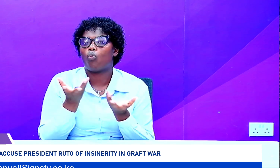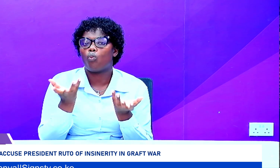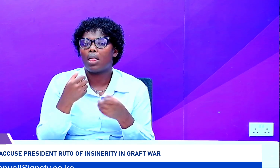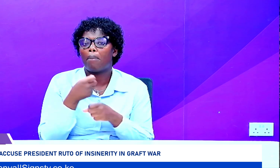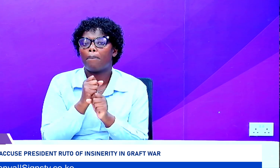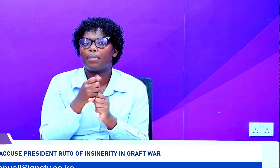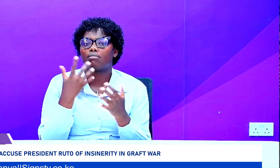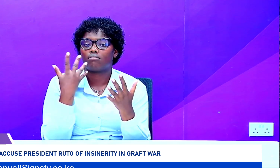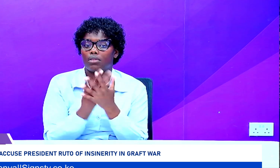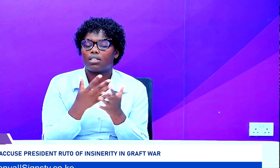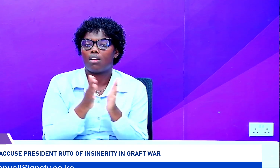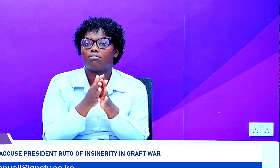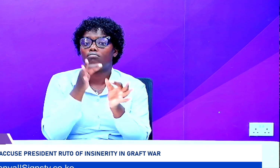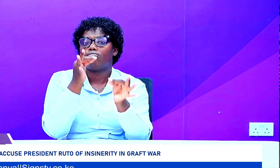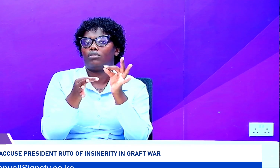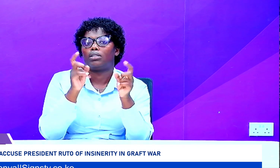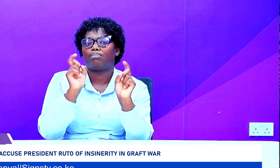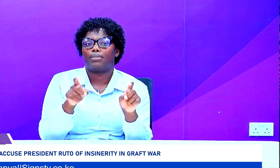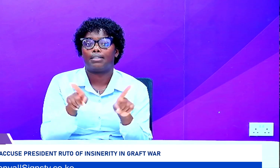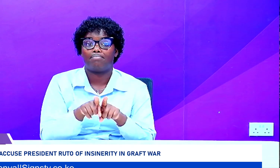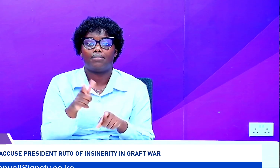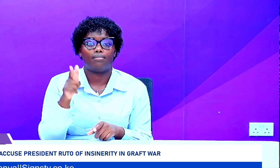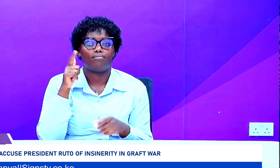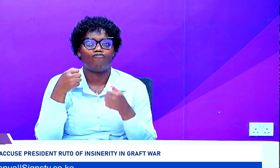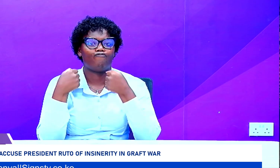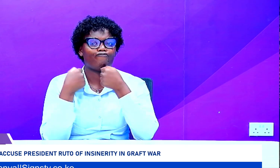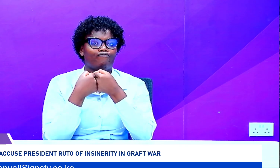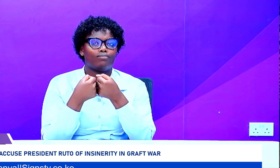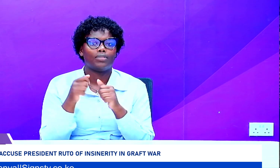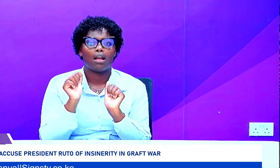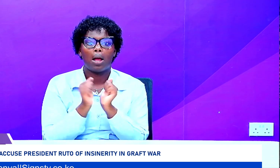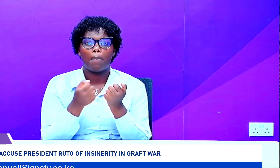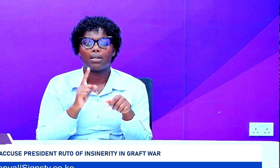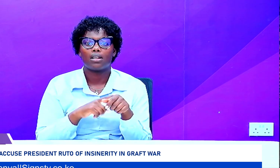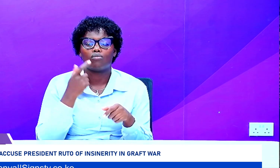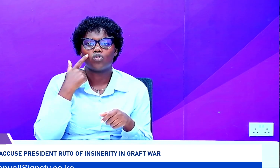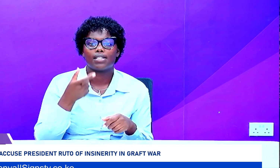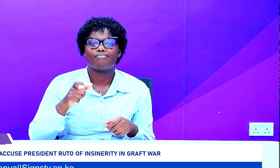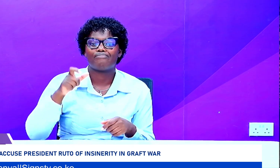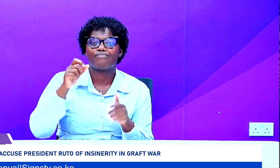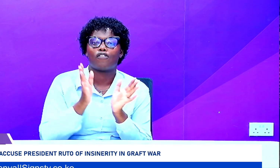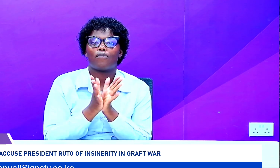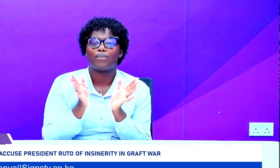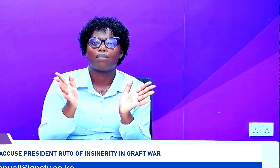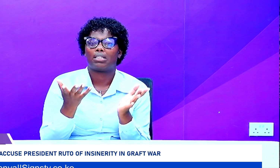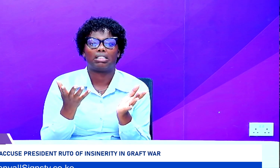branch and the president's inner circle, are promptly arrested and prosecuted.